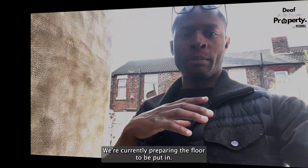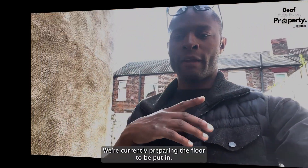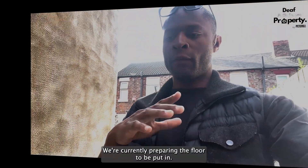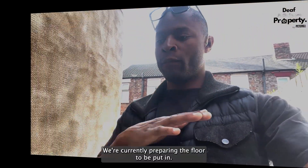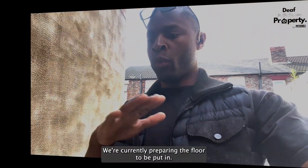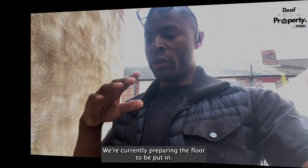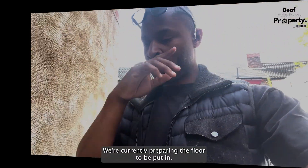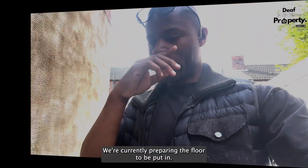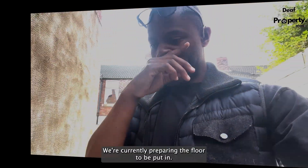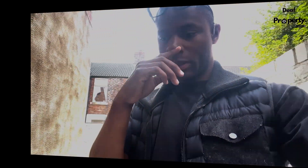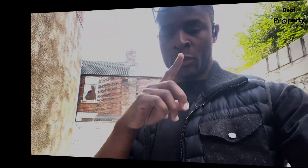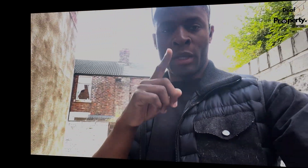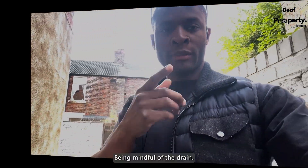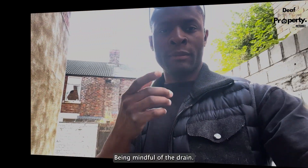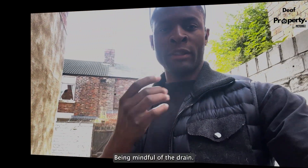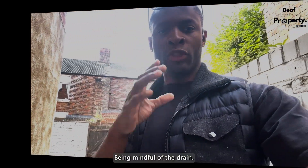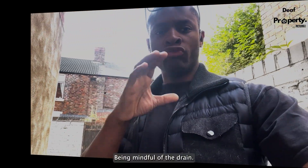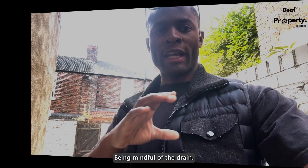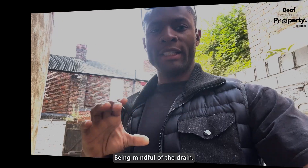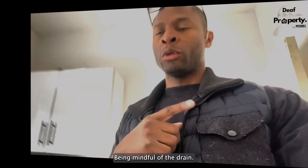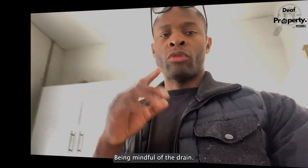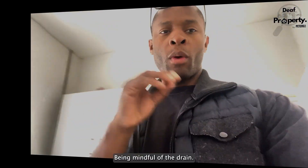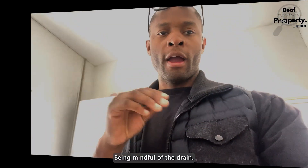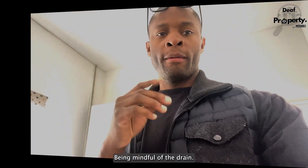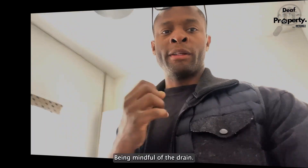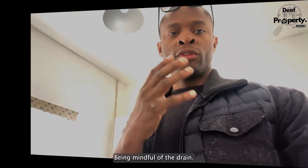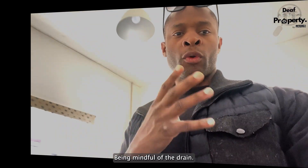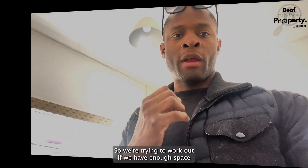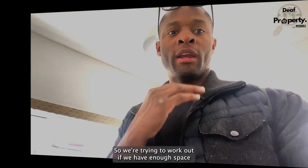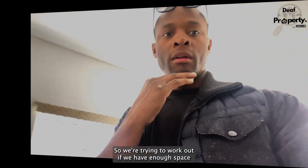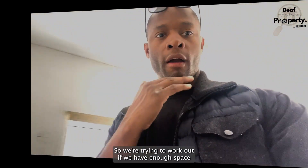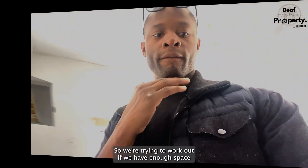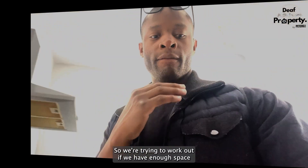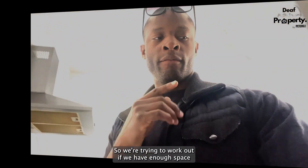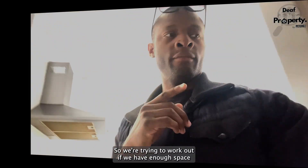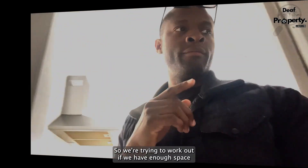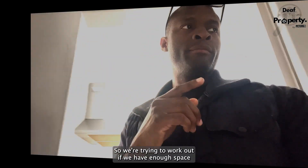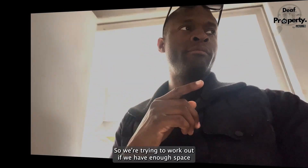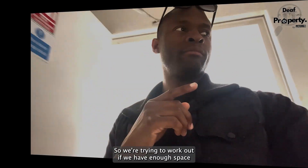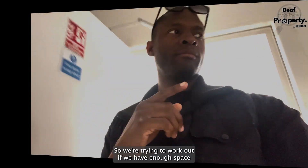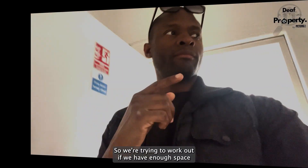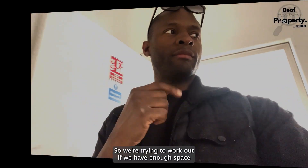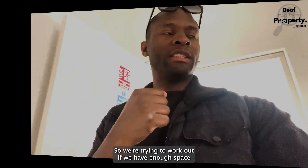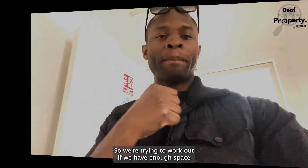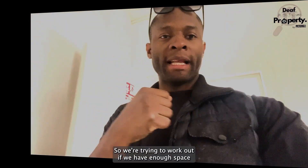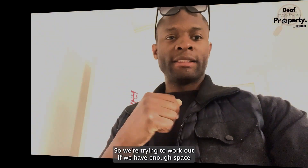the floor to be put in, being mindful of the drain. So we're trying to work out if we have enough